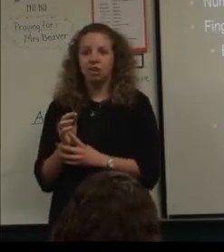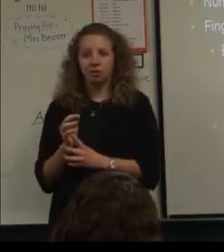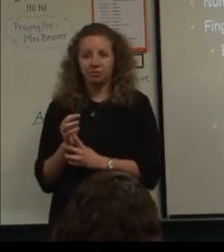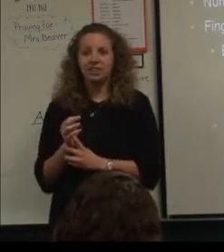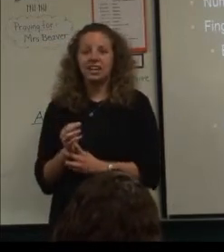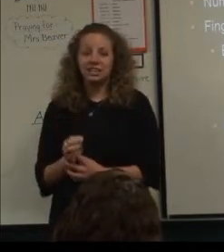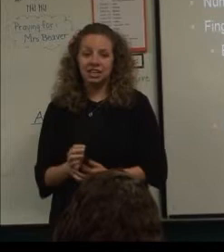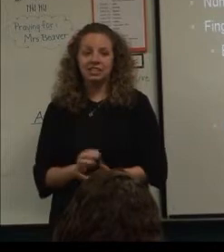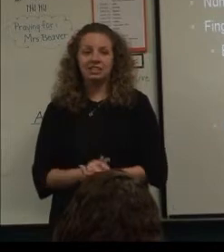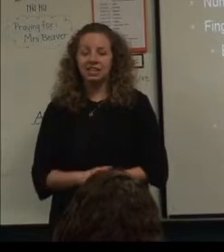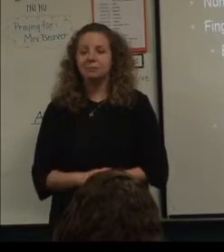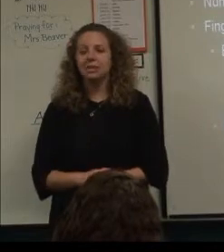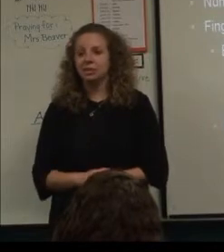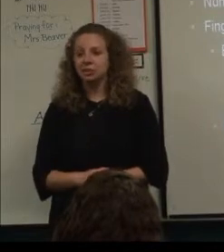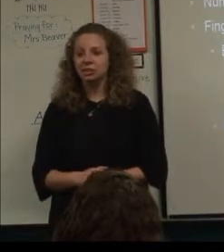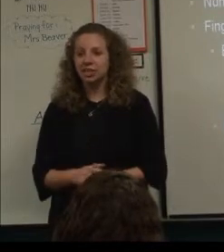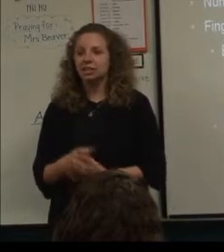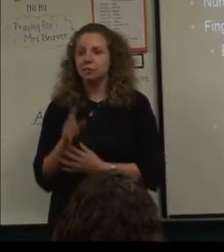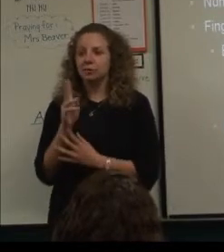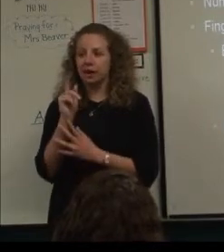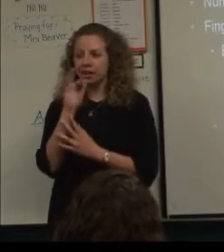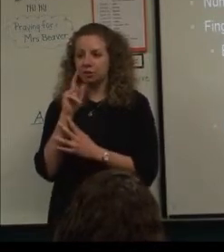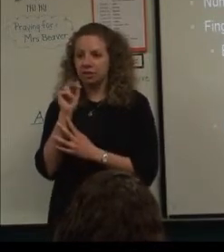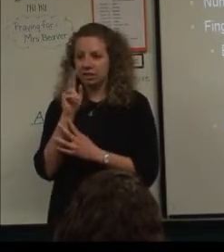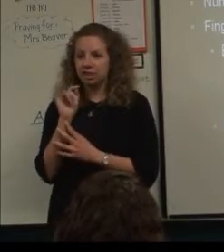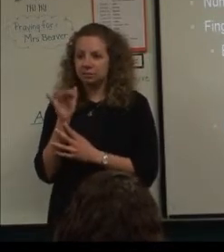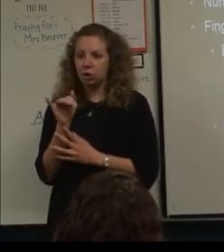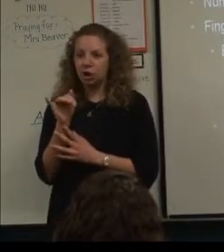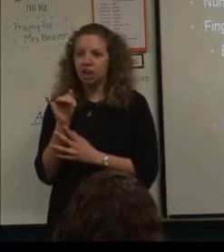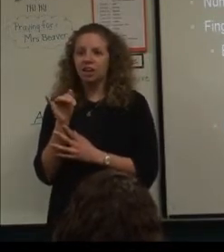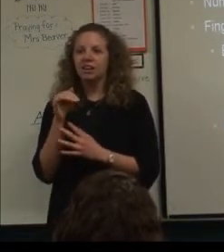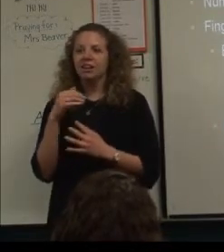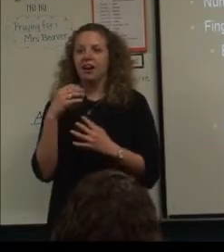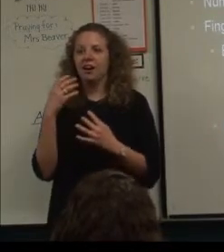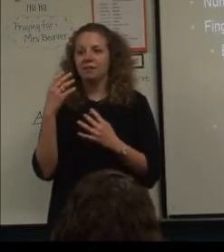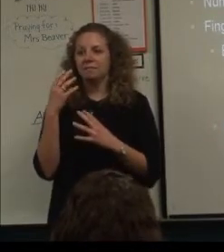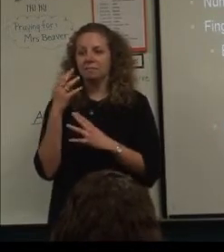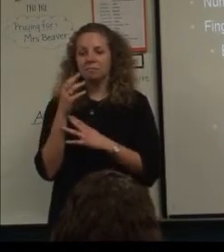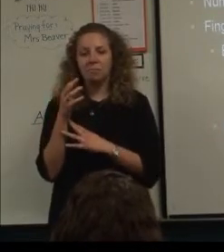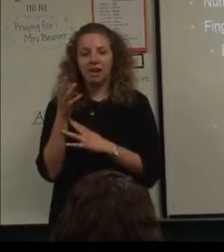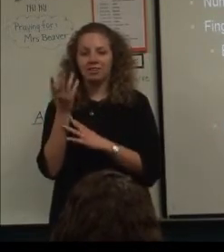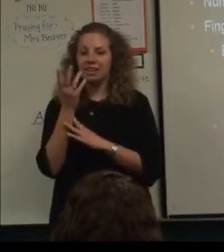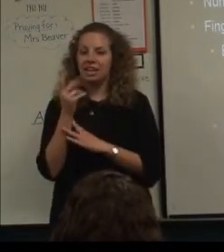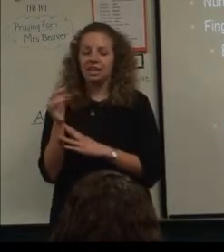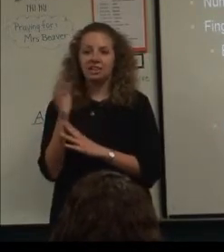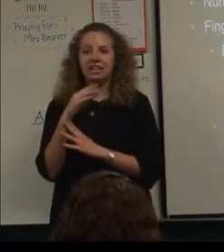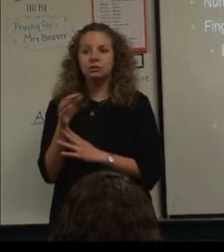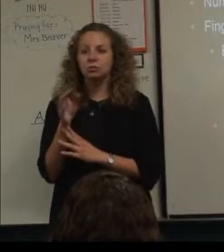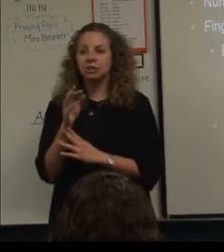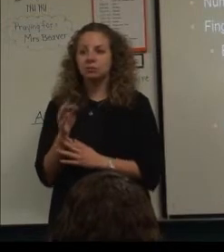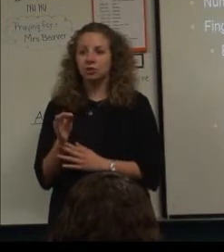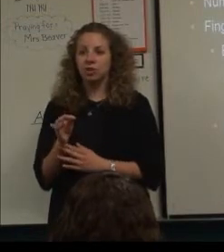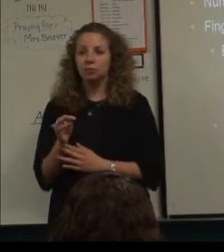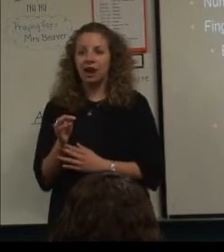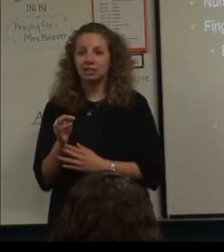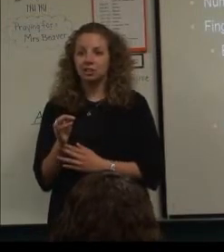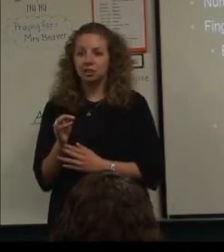So it's taken me years to get to the point where I can go like this more, but it's really the more that you practice